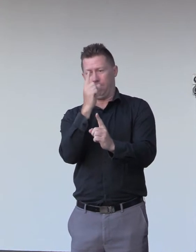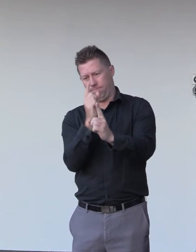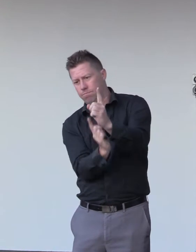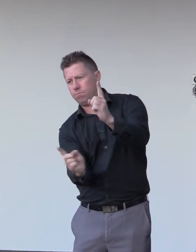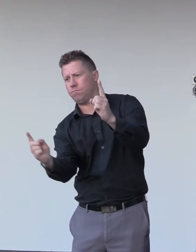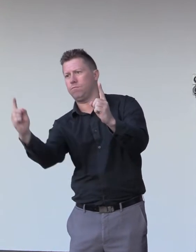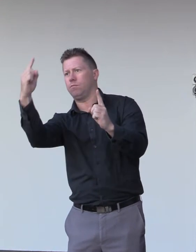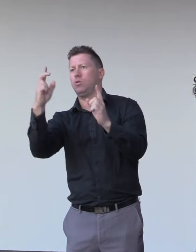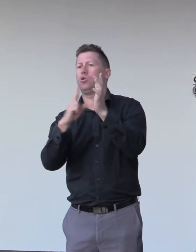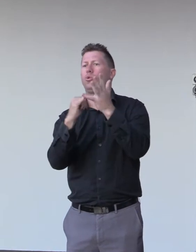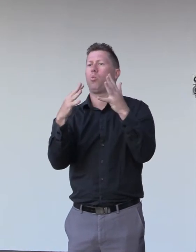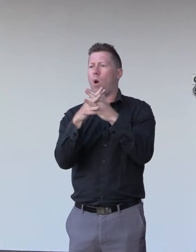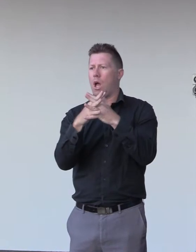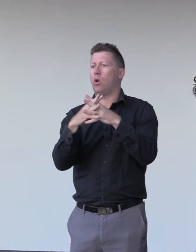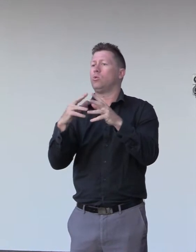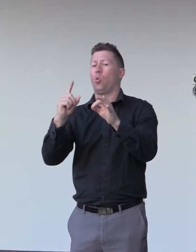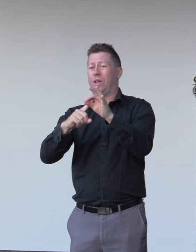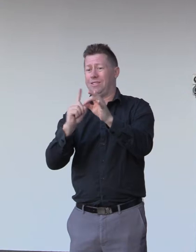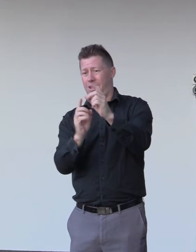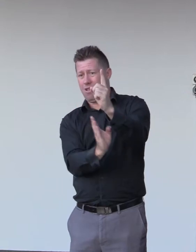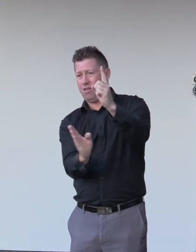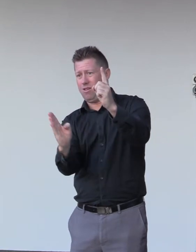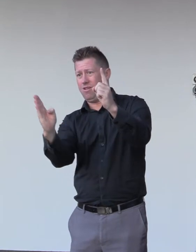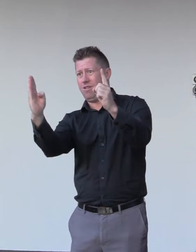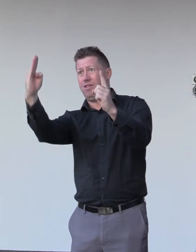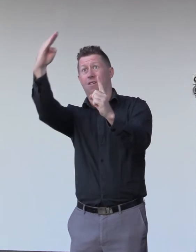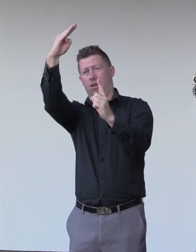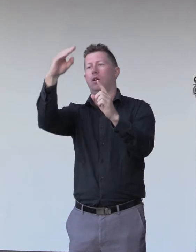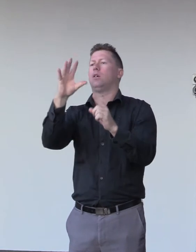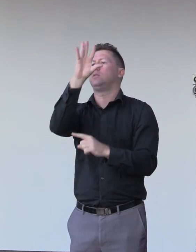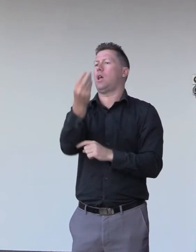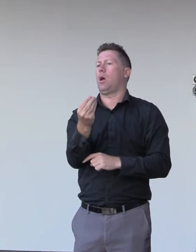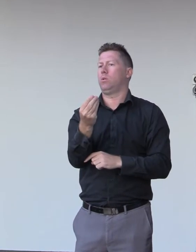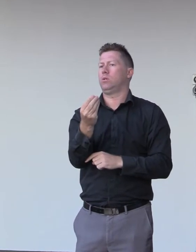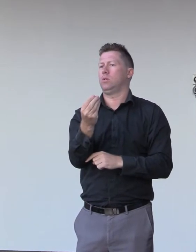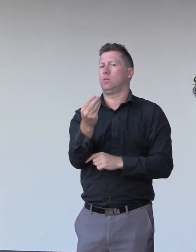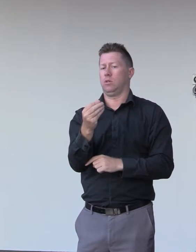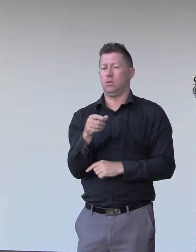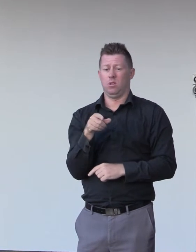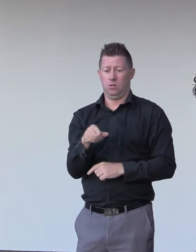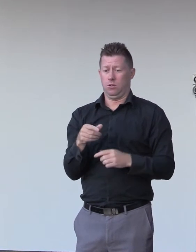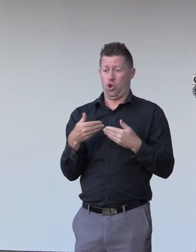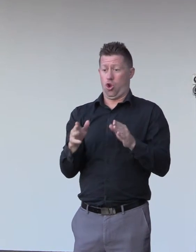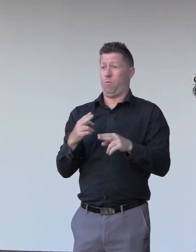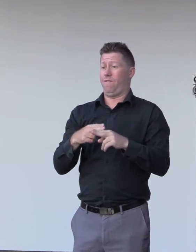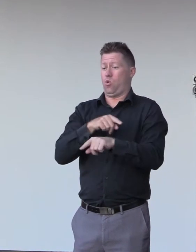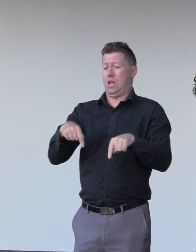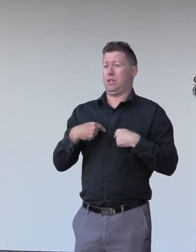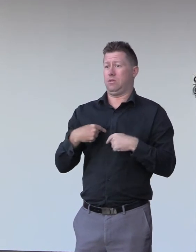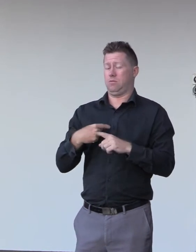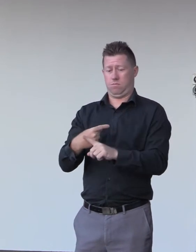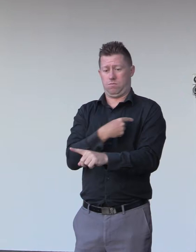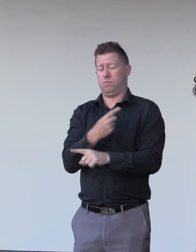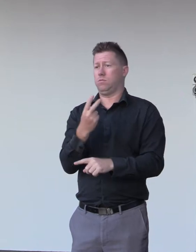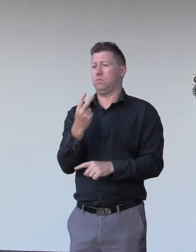Wales, Queensland and into Darwin. That route has been open for the last 24 hours and we do